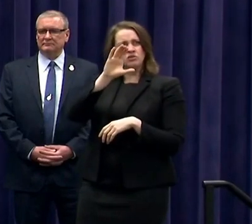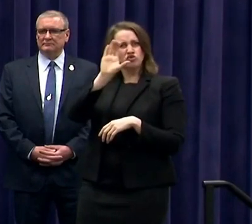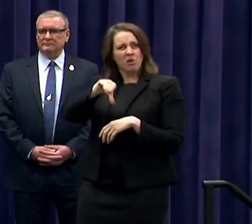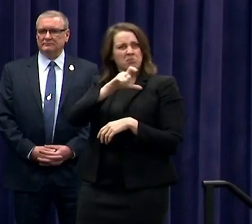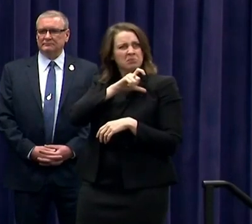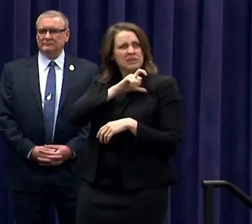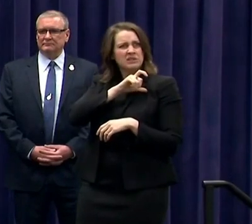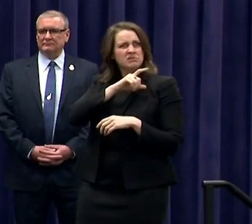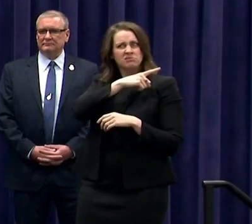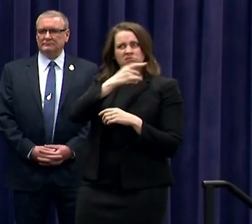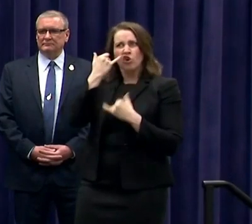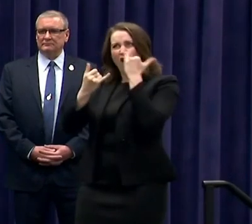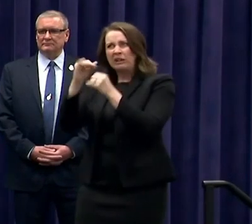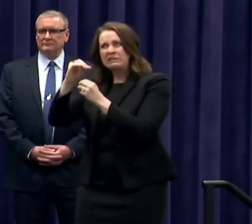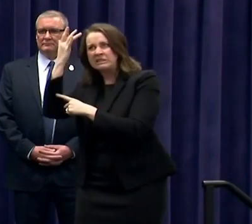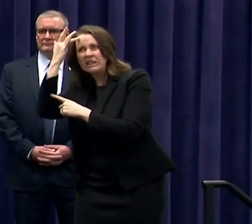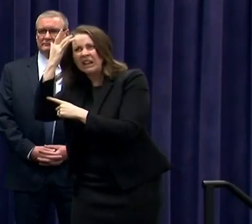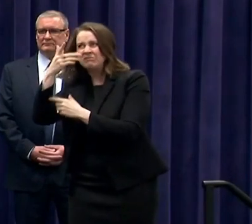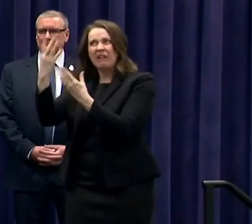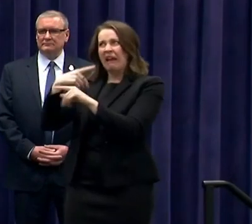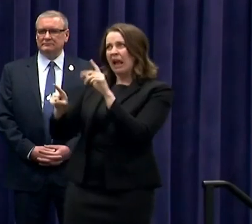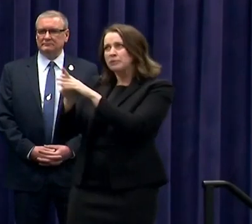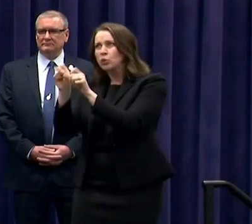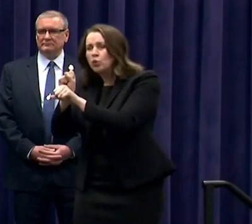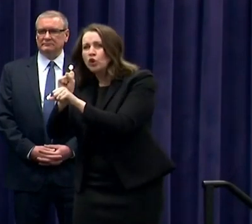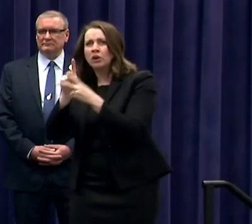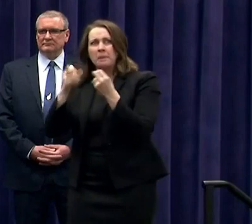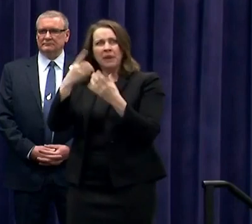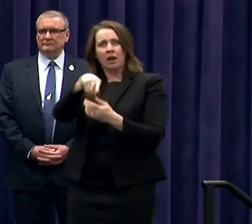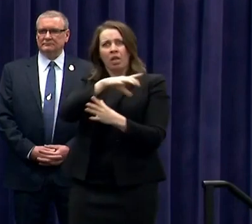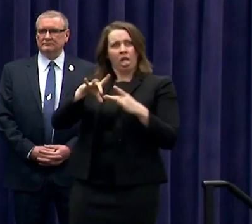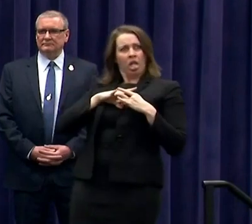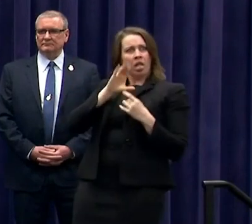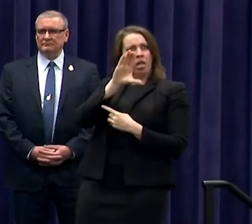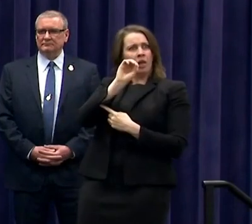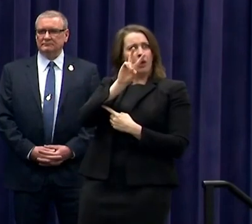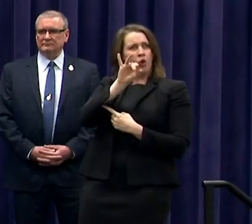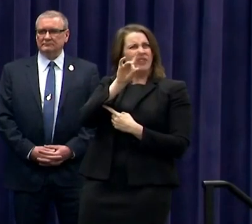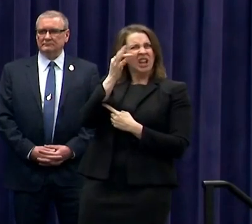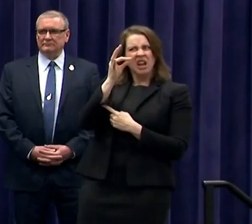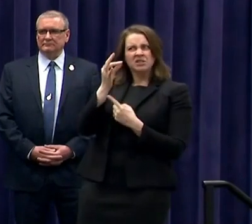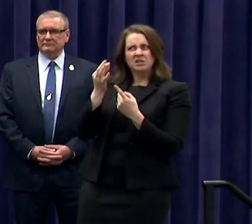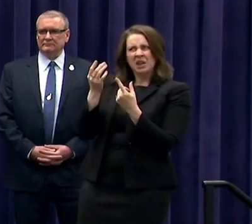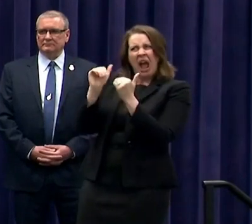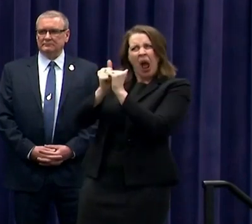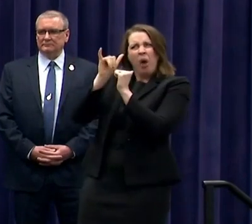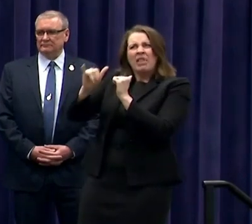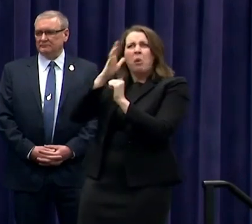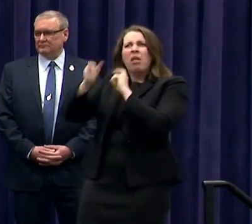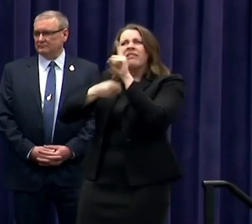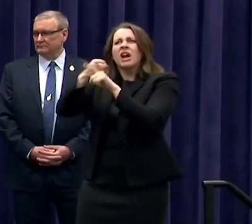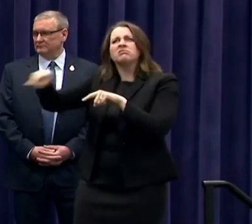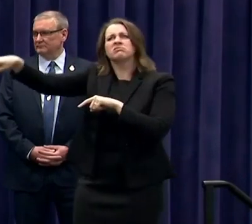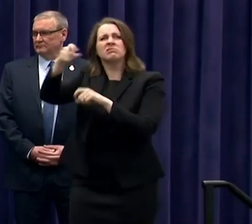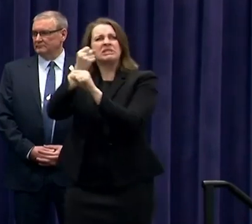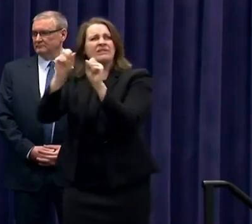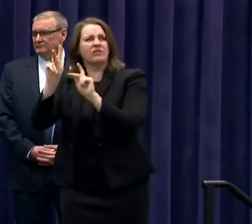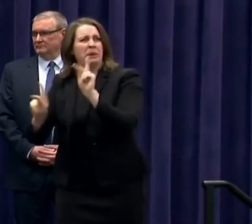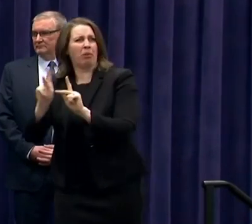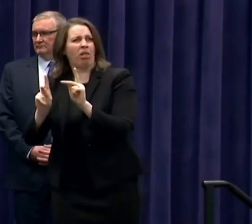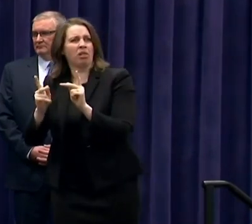COVID diagnoses, and how that may pose a public safety issue. Why don't I start, and then I'll invite President Graham to come up.